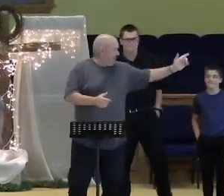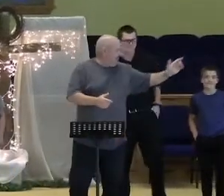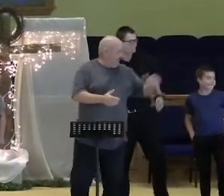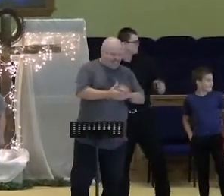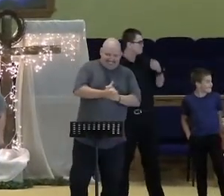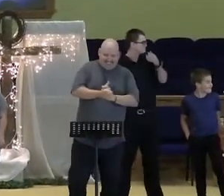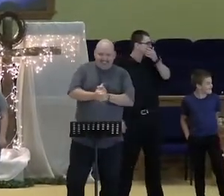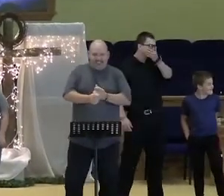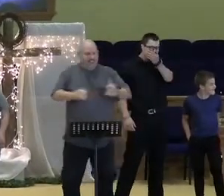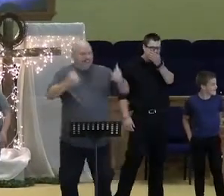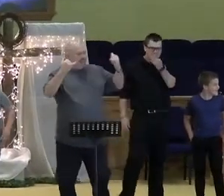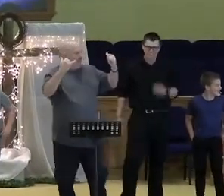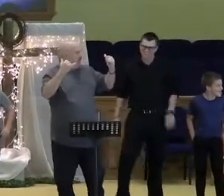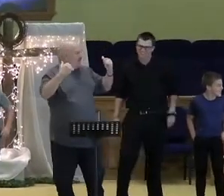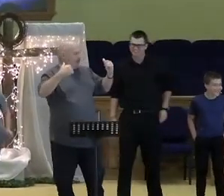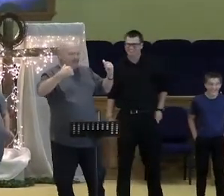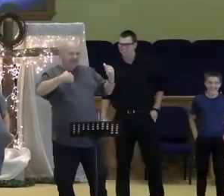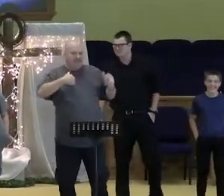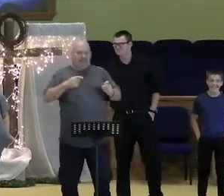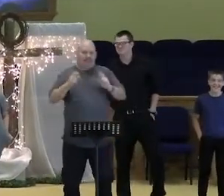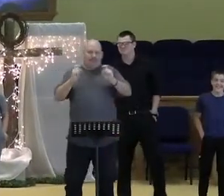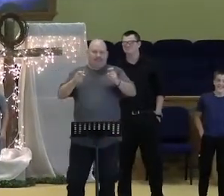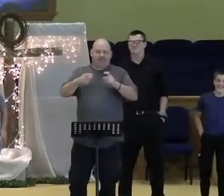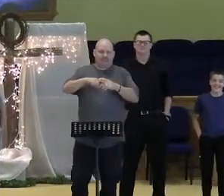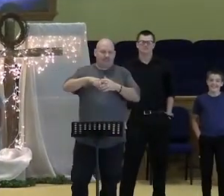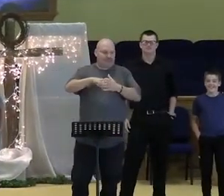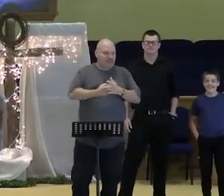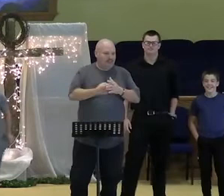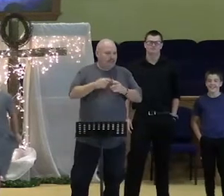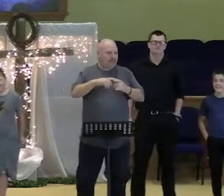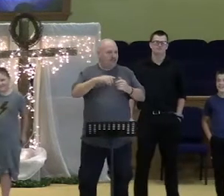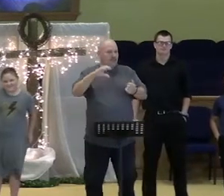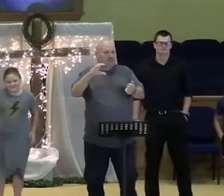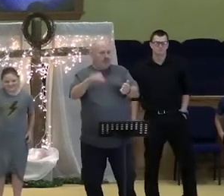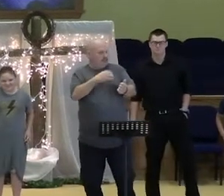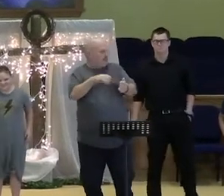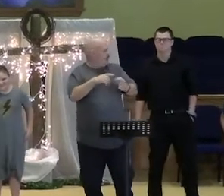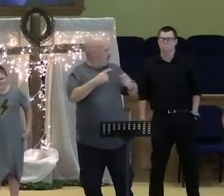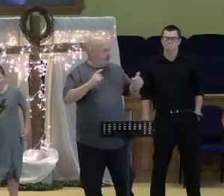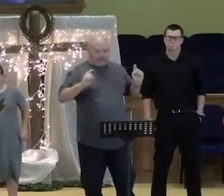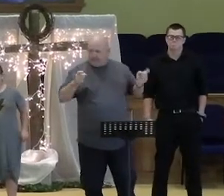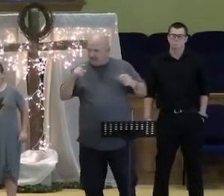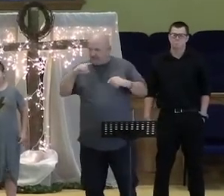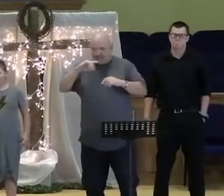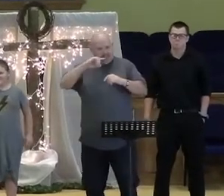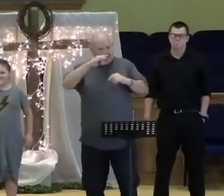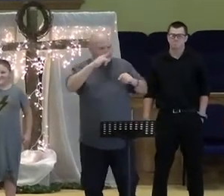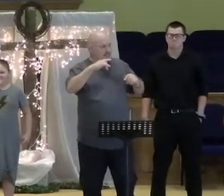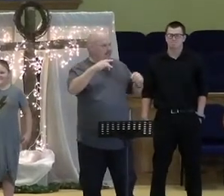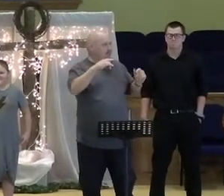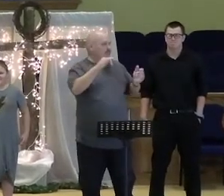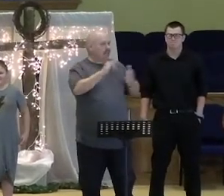Are you all right? Okay. Now I'm going to hand the song or hand it over to them. They're going to sing for